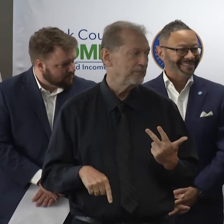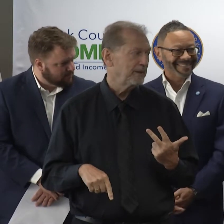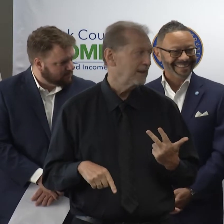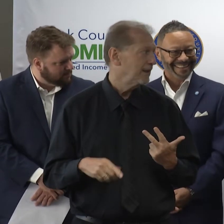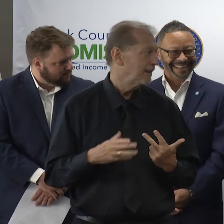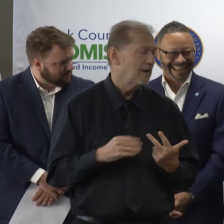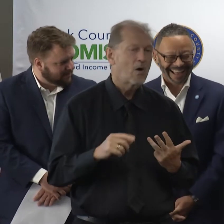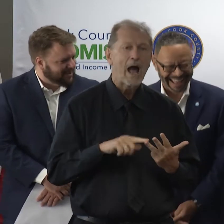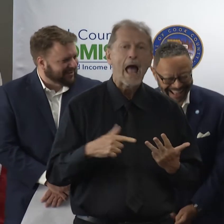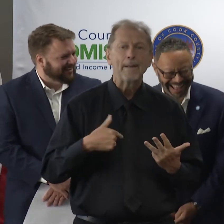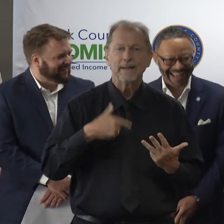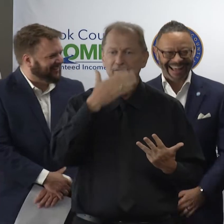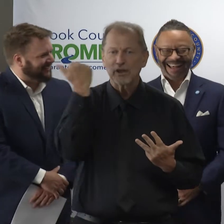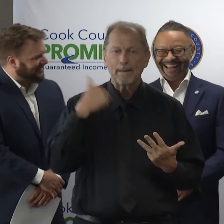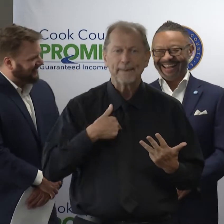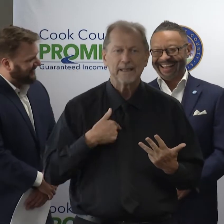me.